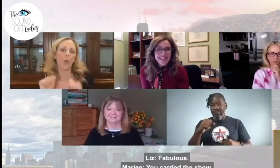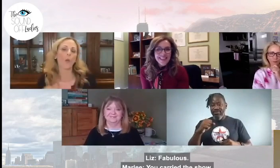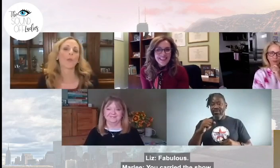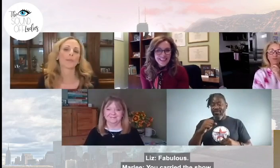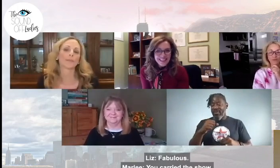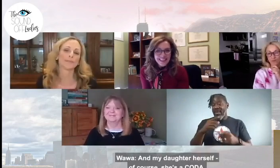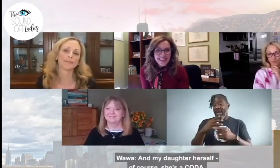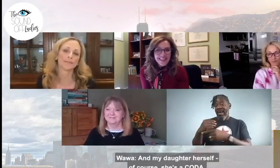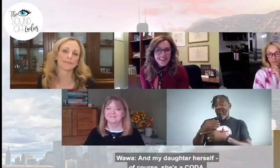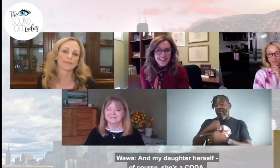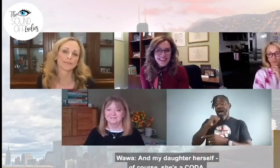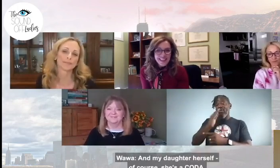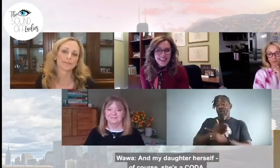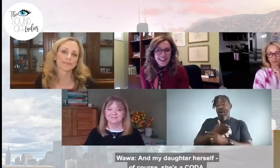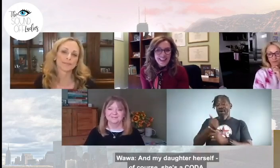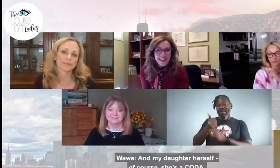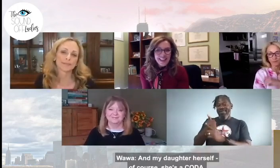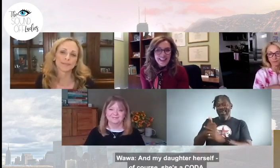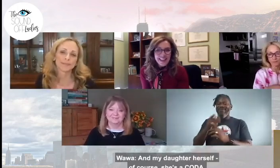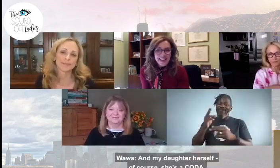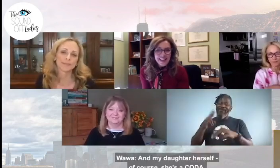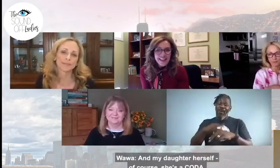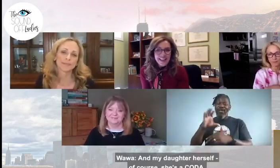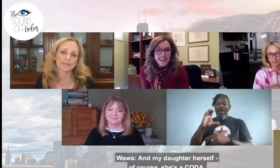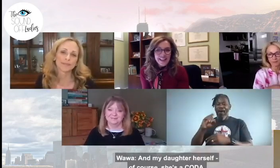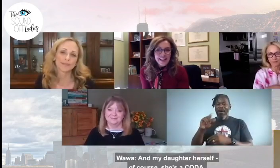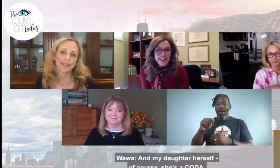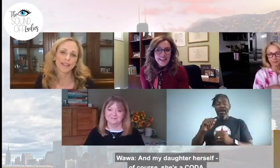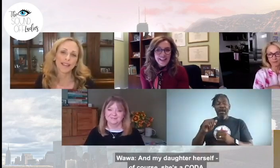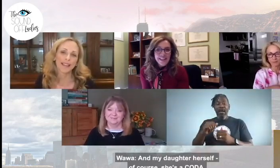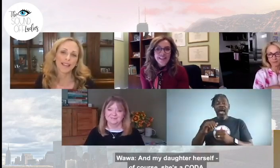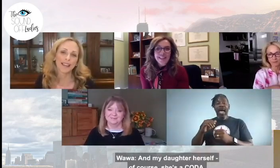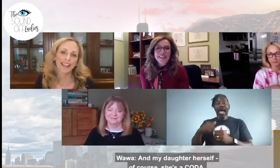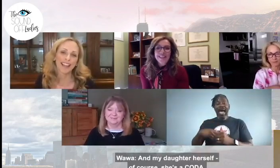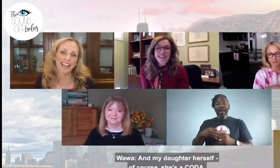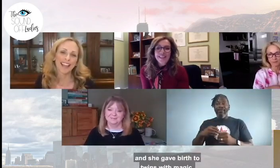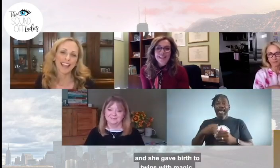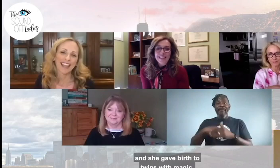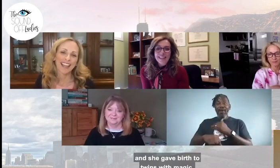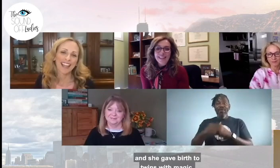Champ, you were a great actor. And my daughter herself, of course, she was a coda.